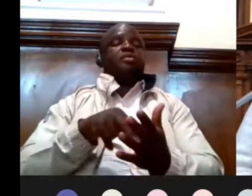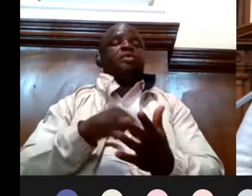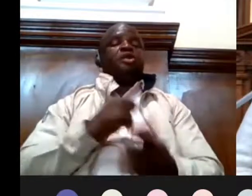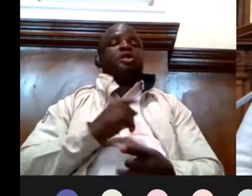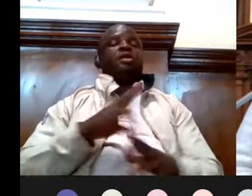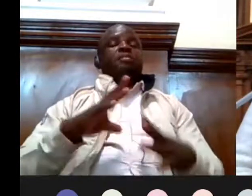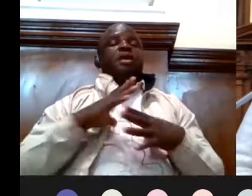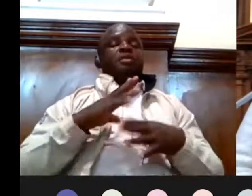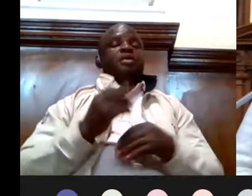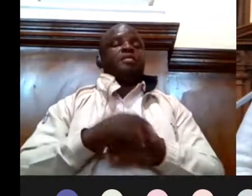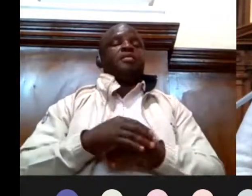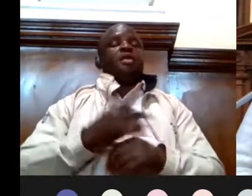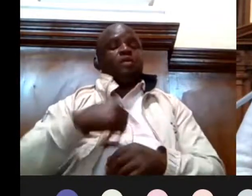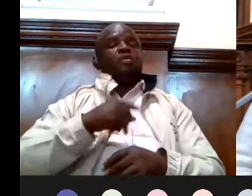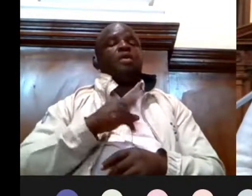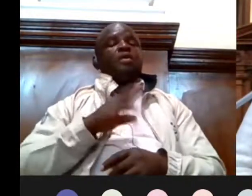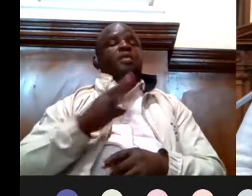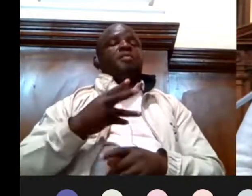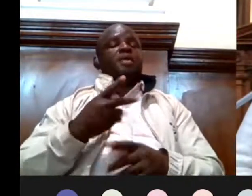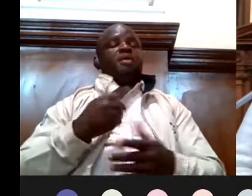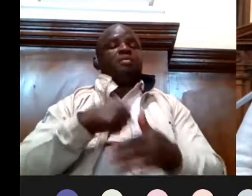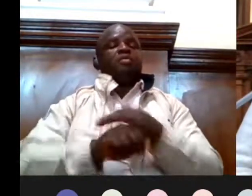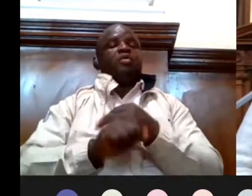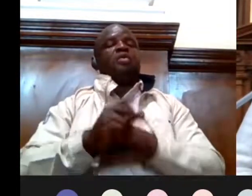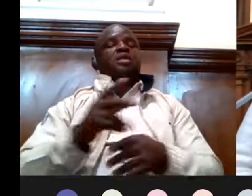saying as women we are born leaders.